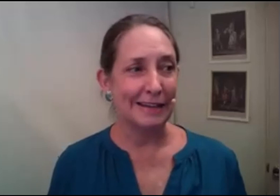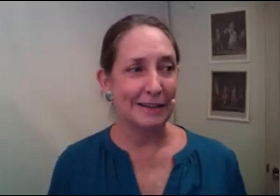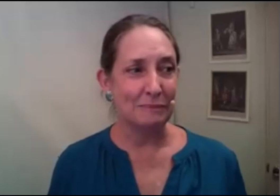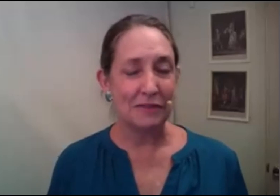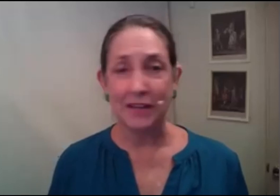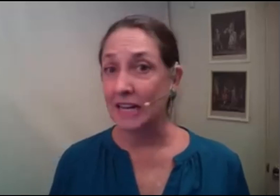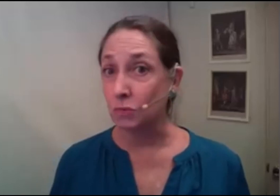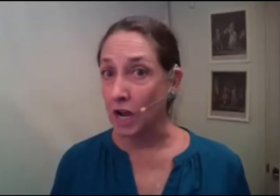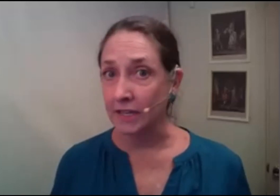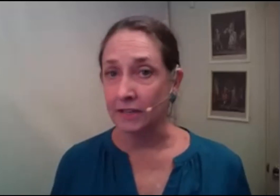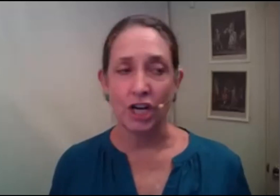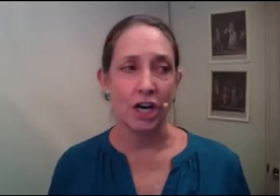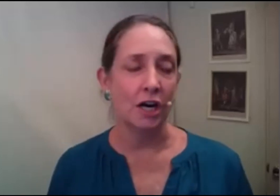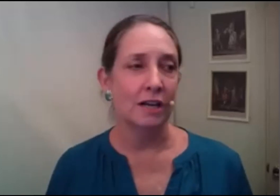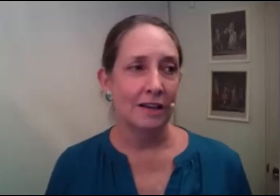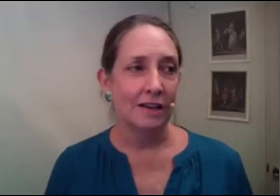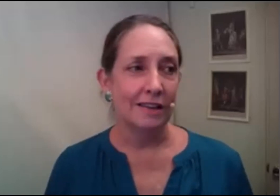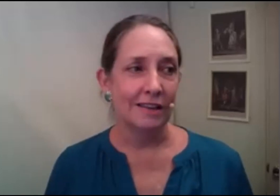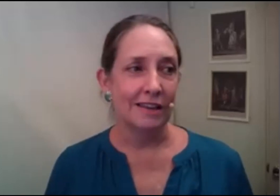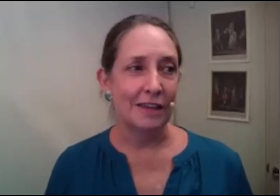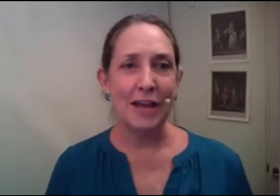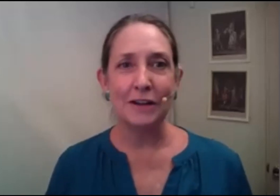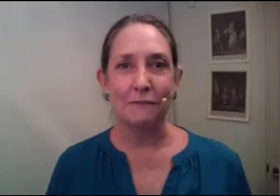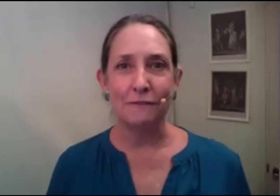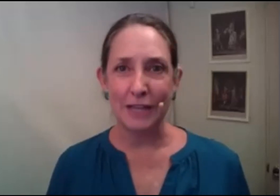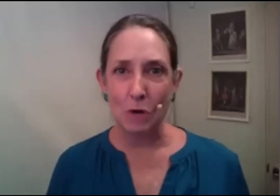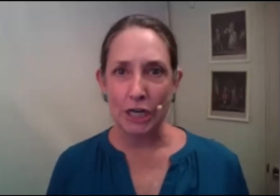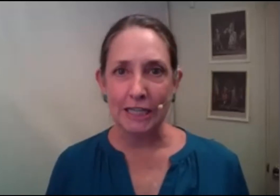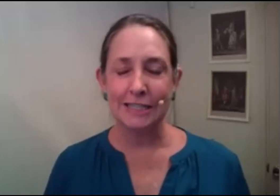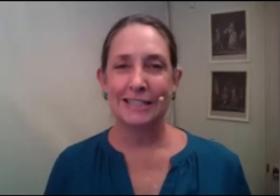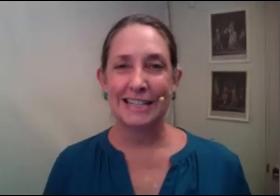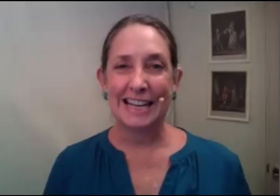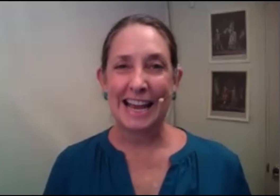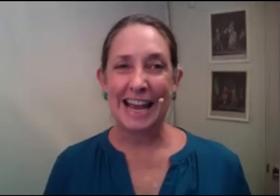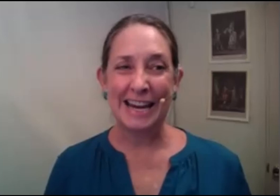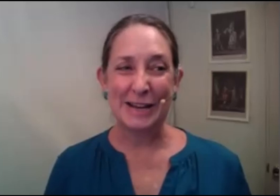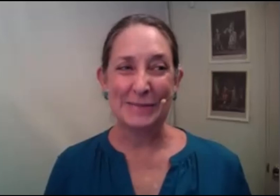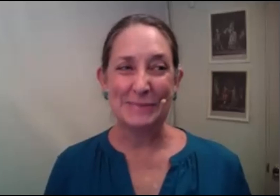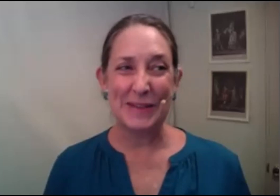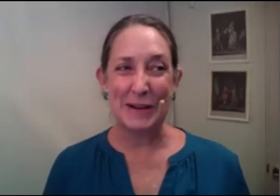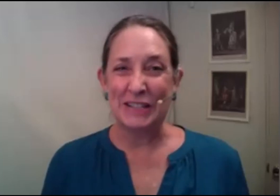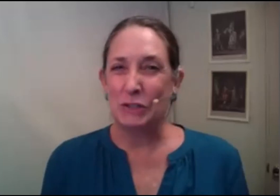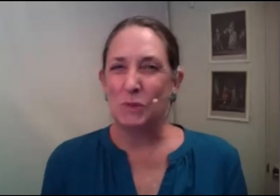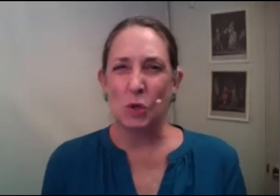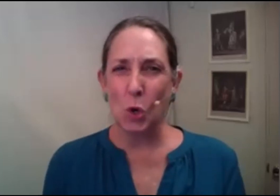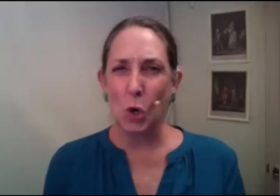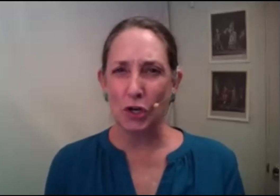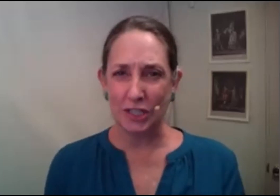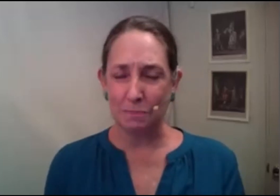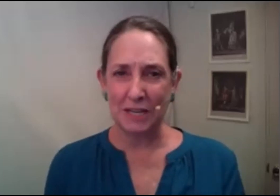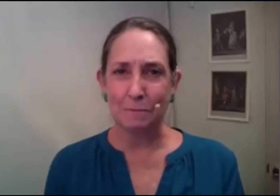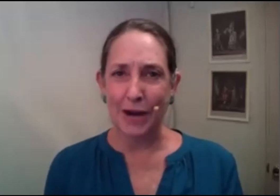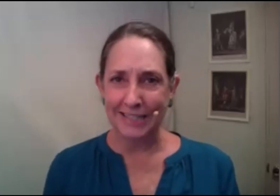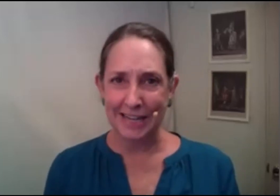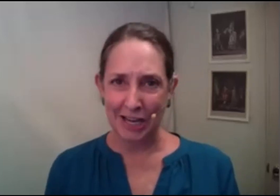and found a nice rocking chair. They found a flea market and a